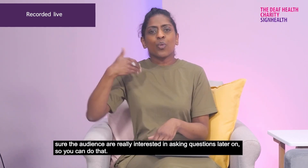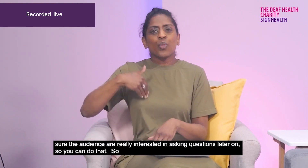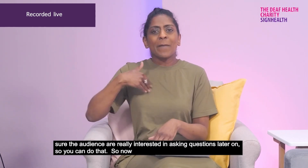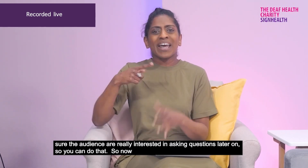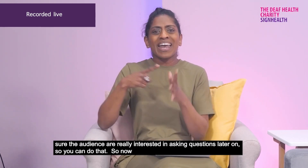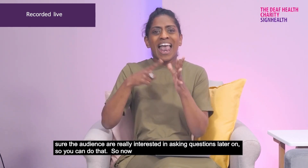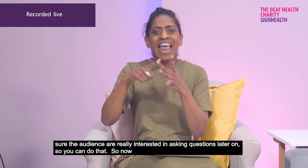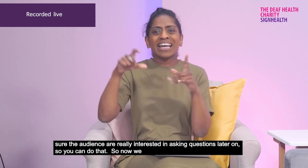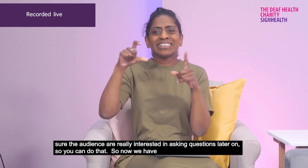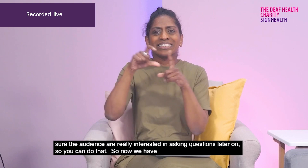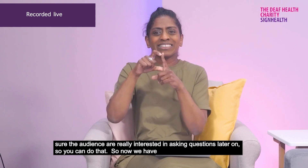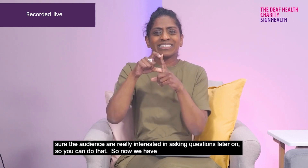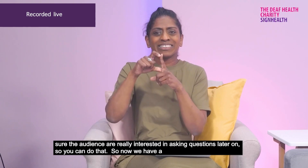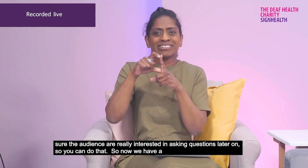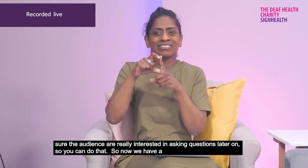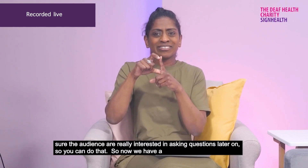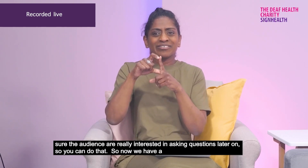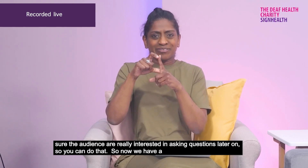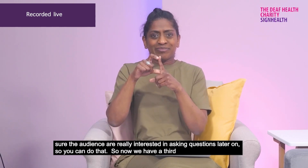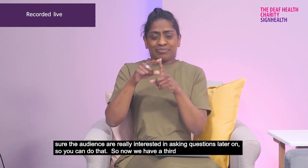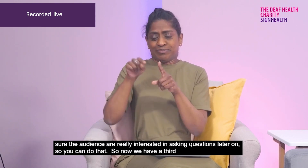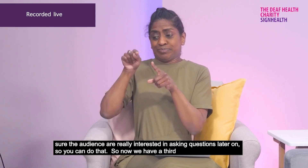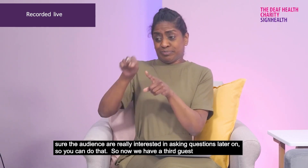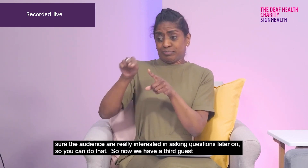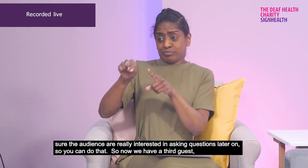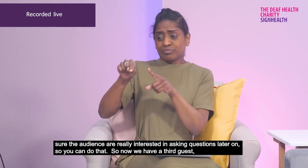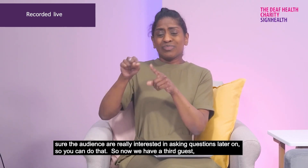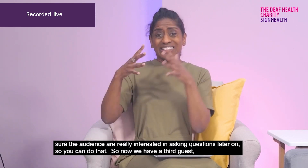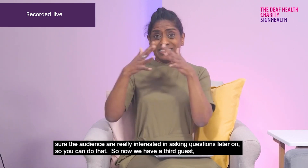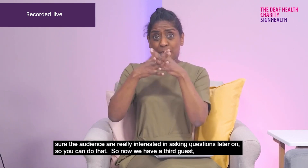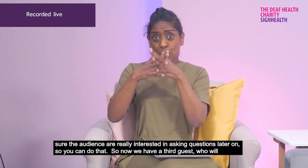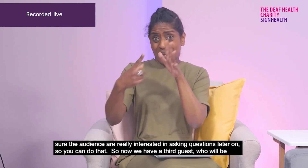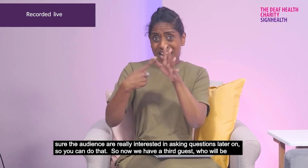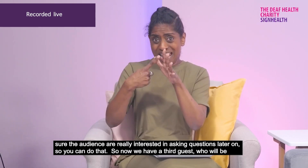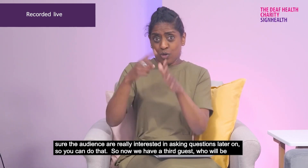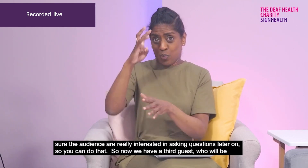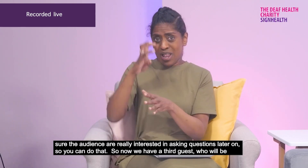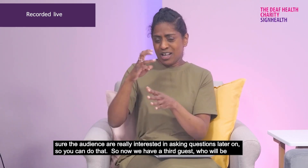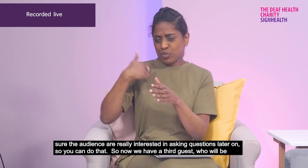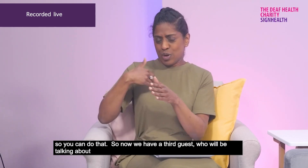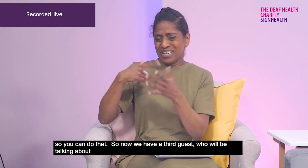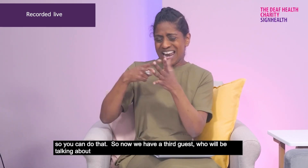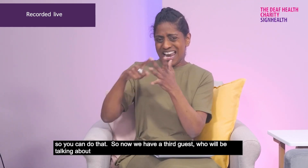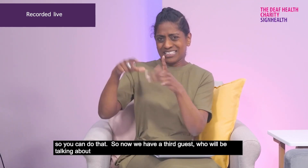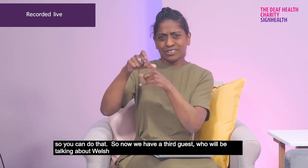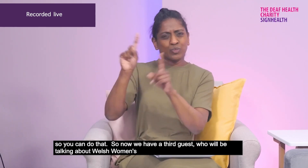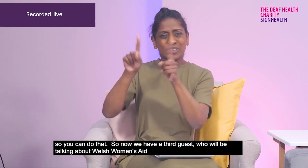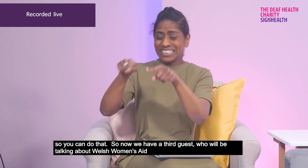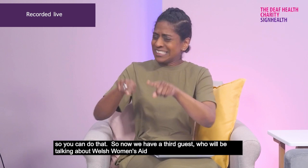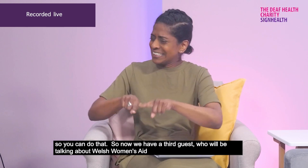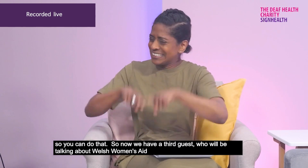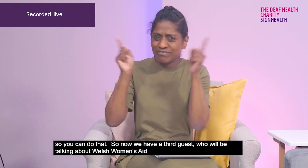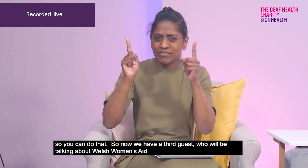So now we have a third guest who will be talking about Welsh Women's Aid,